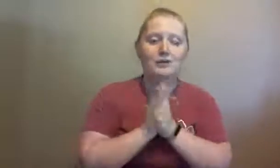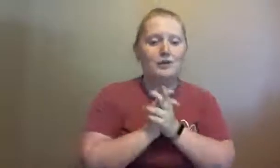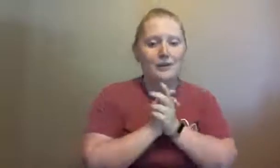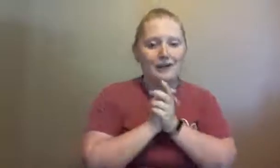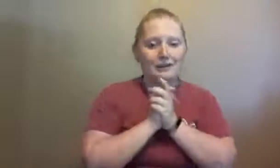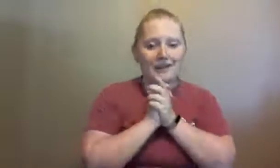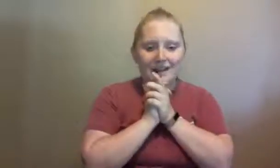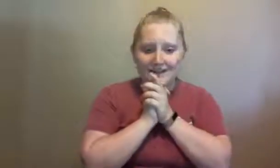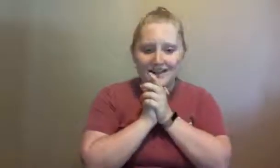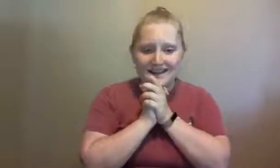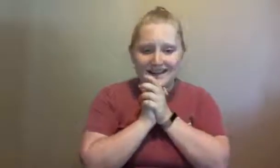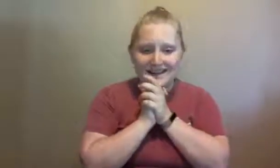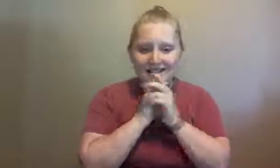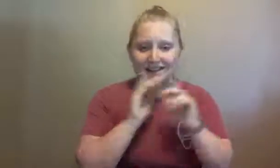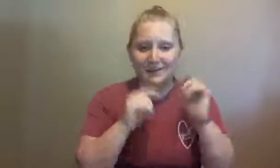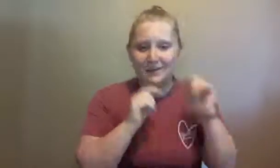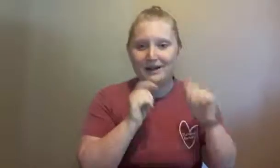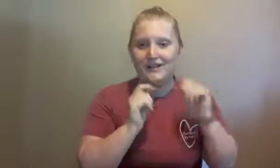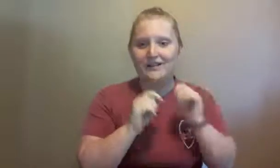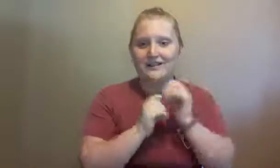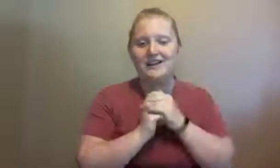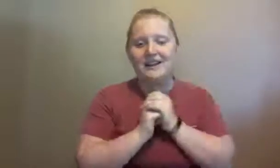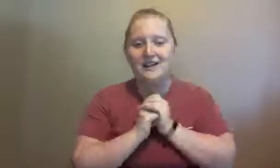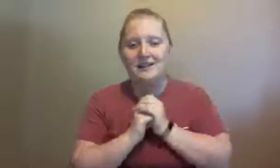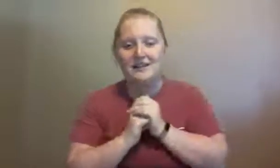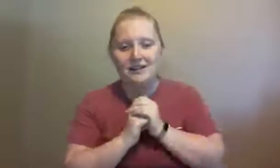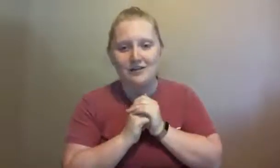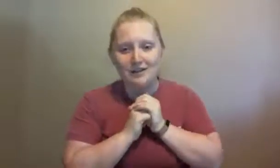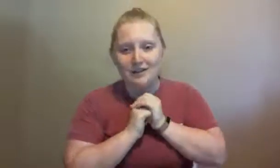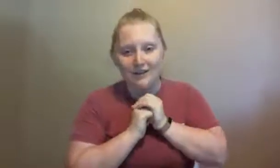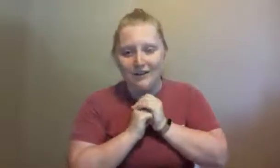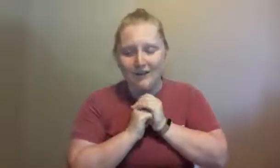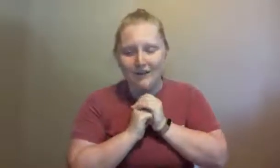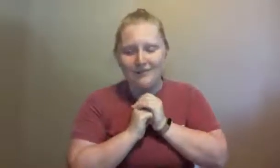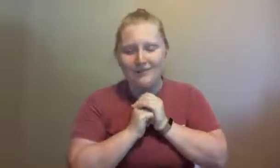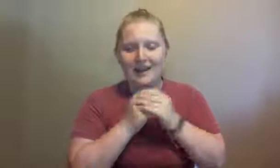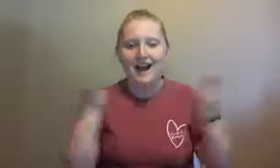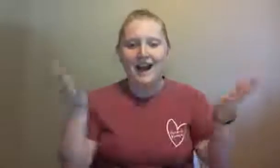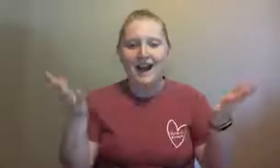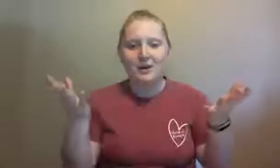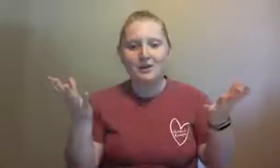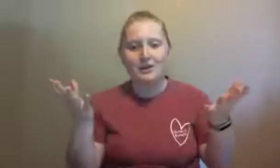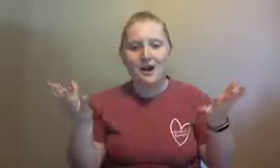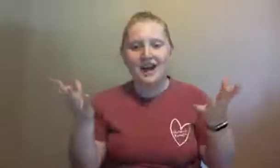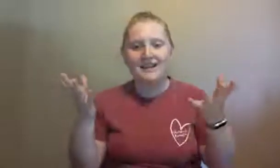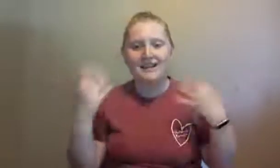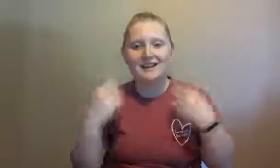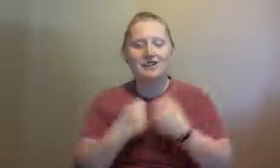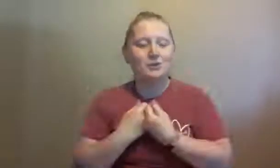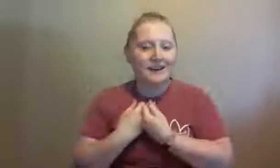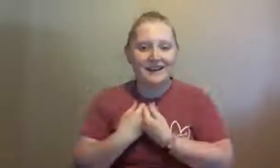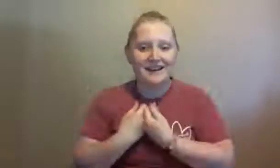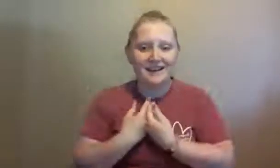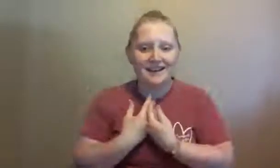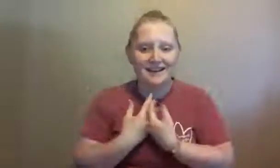do, I would love to see their pictures in the comment section below. I hope you guys enjoyed